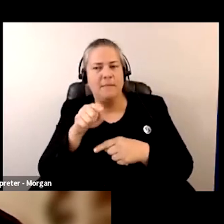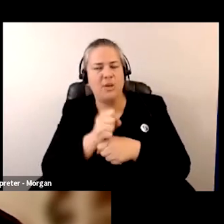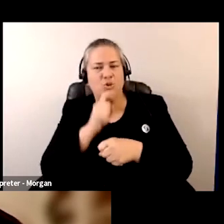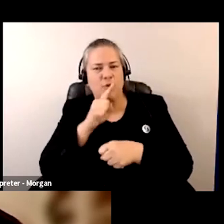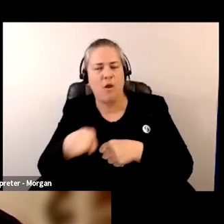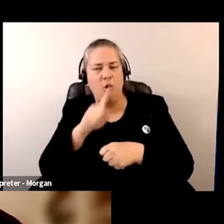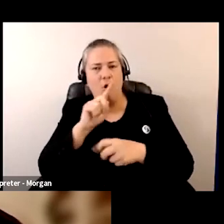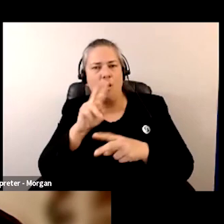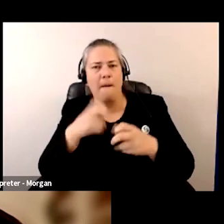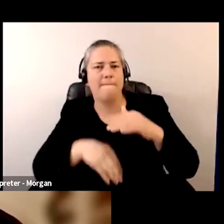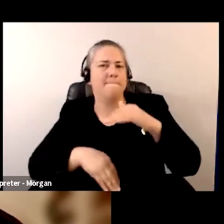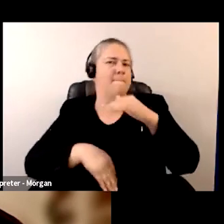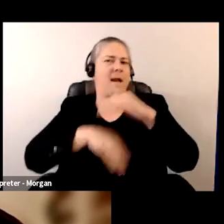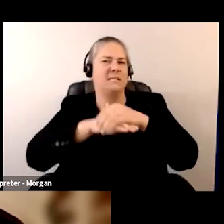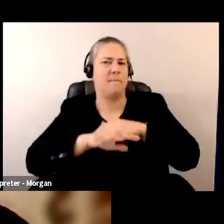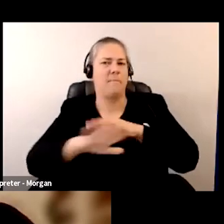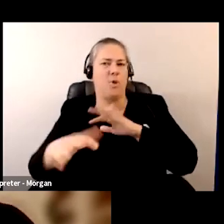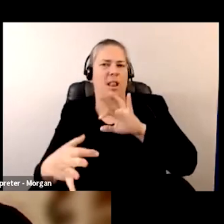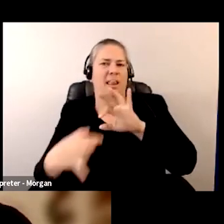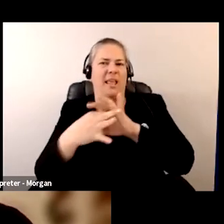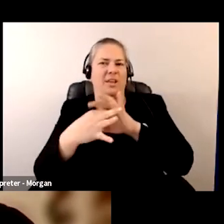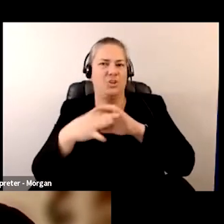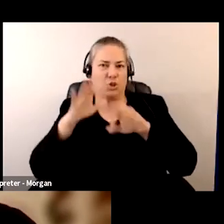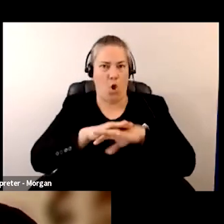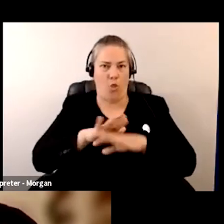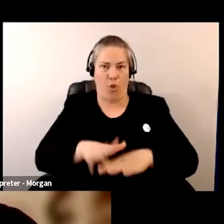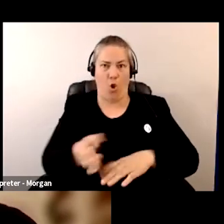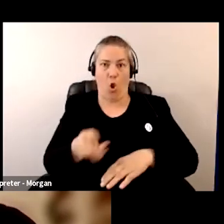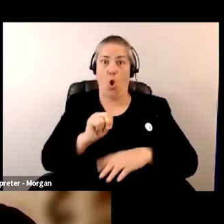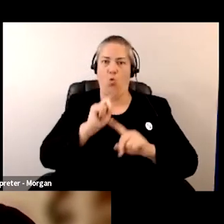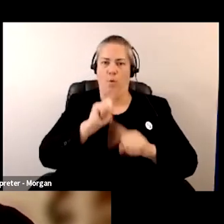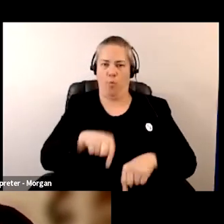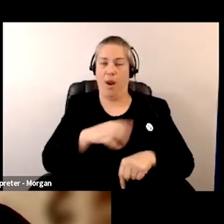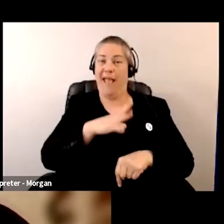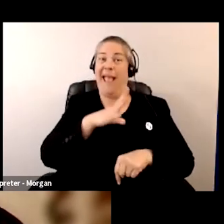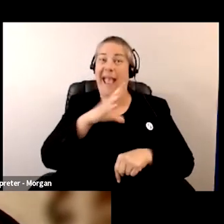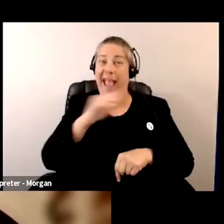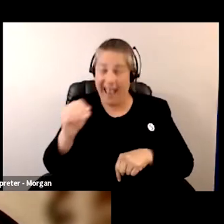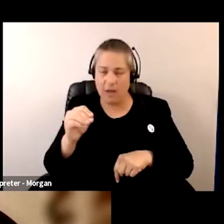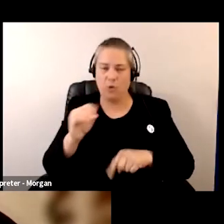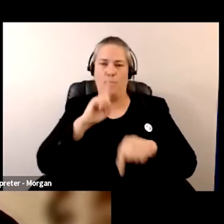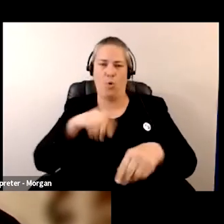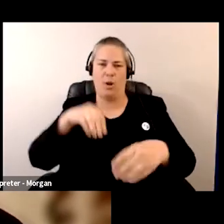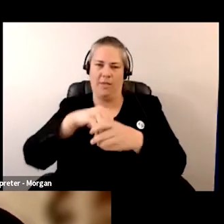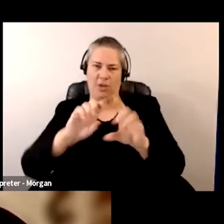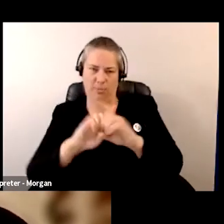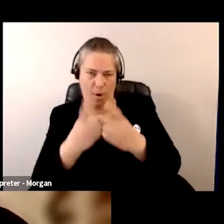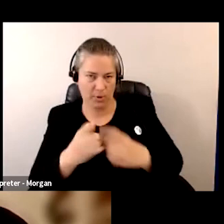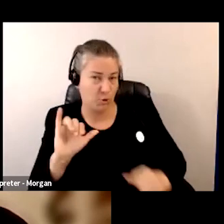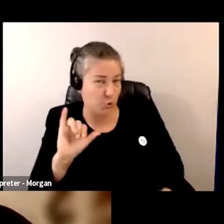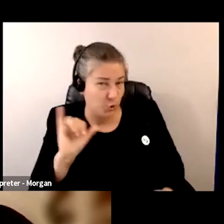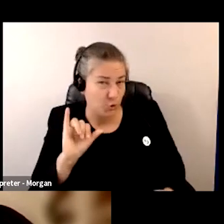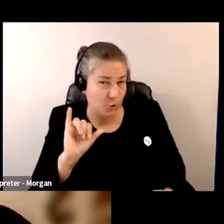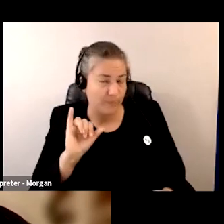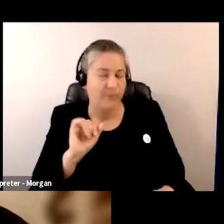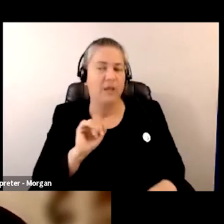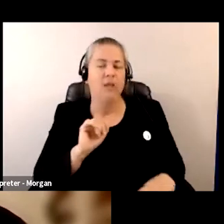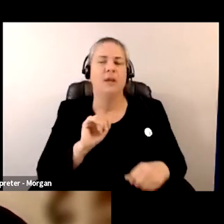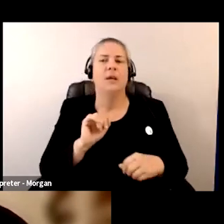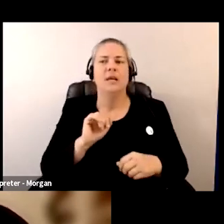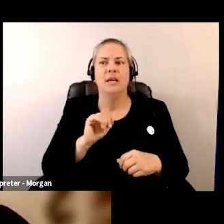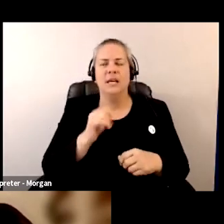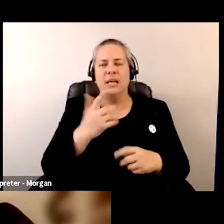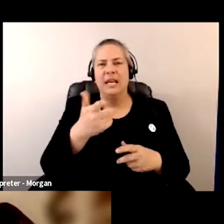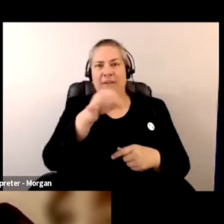maximizing its linkages across its own reports and other reports within the department, because it's one thing to try to link to